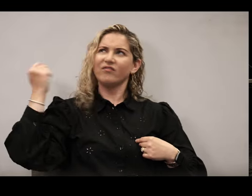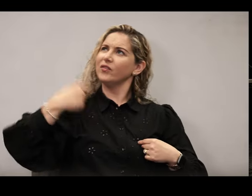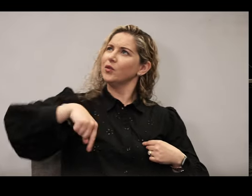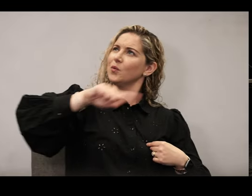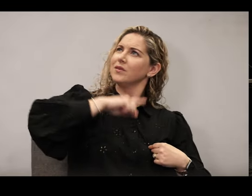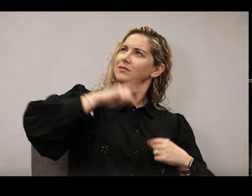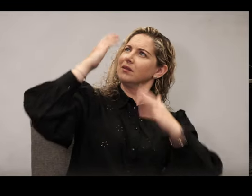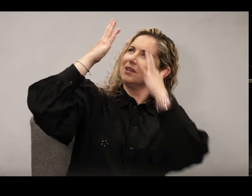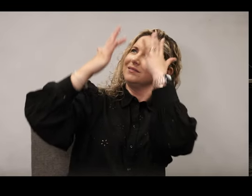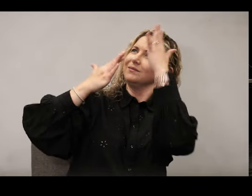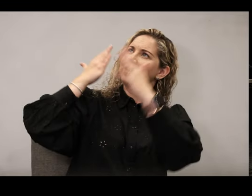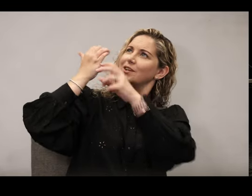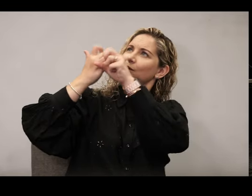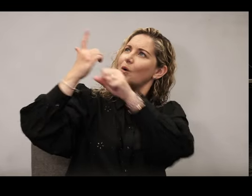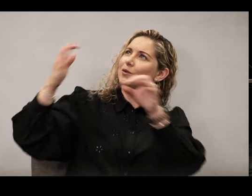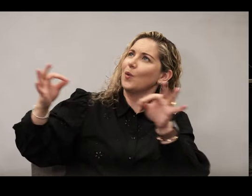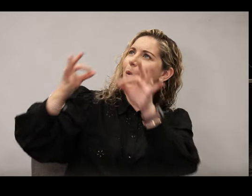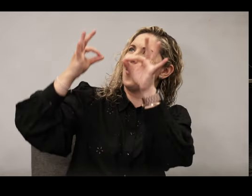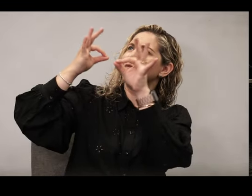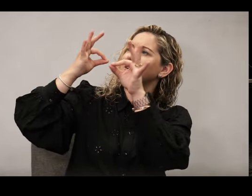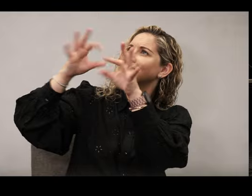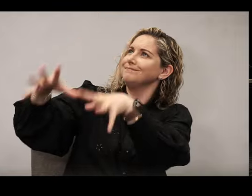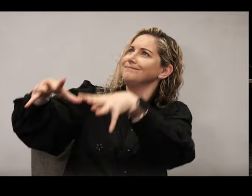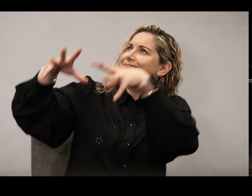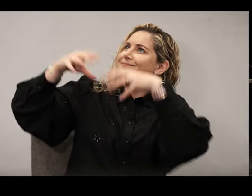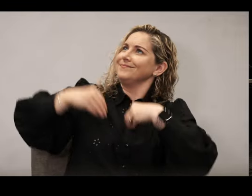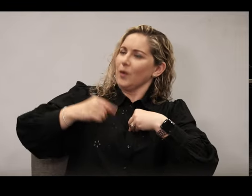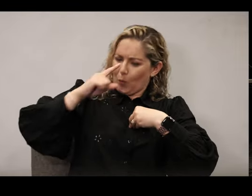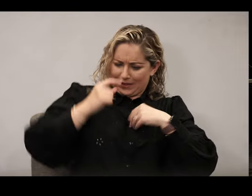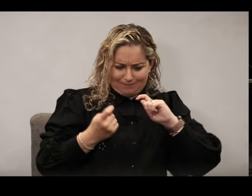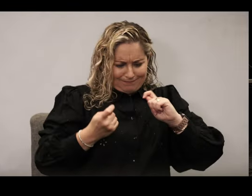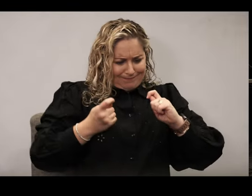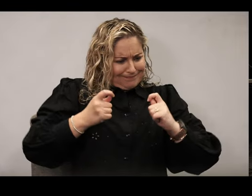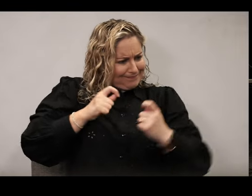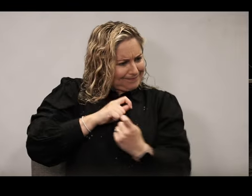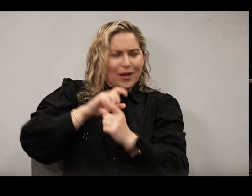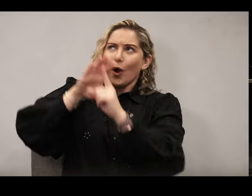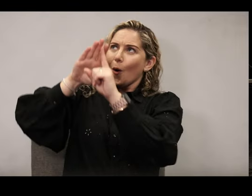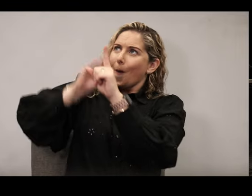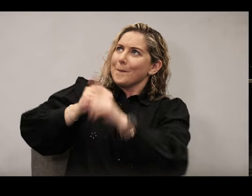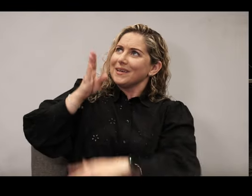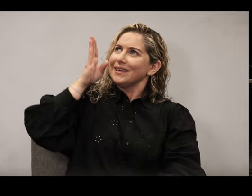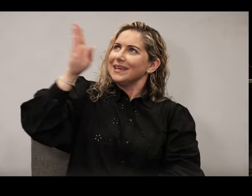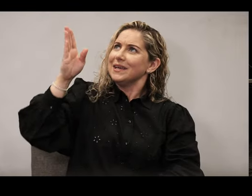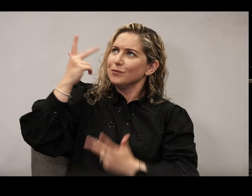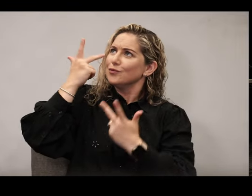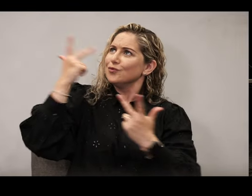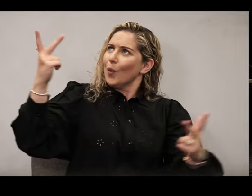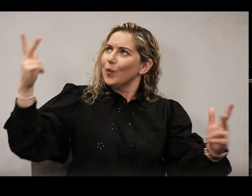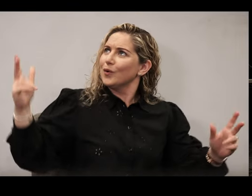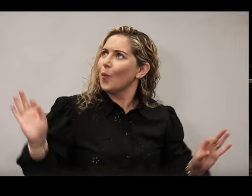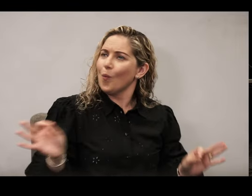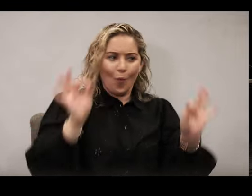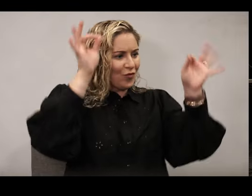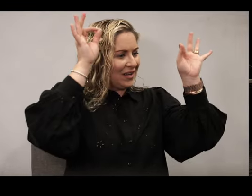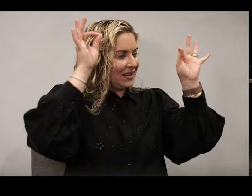being transformed into his image with ever-increasing glory, which comes from the Lord, who is the